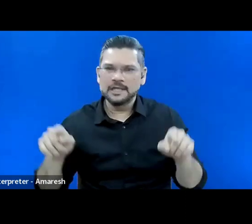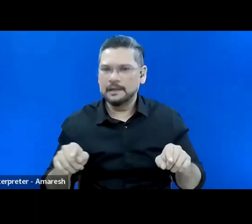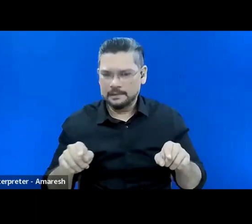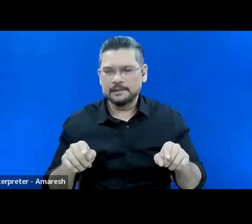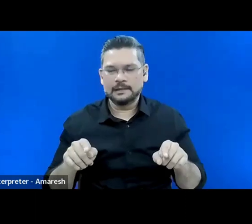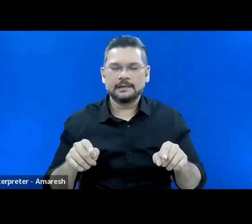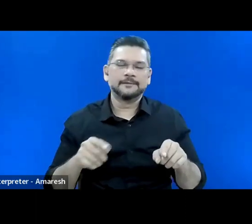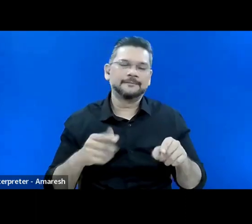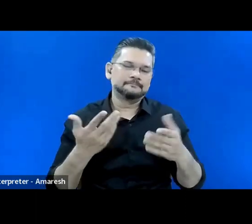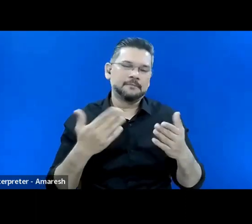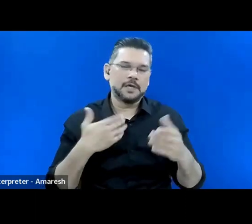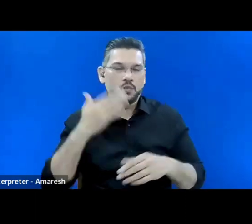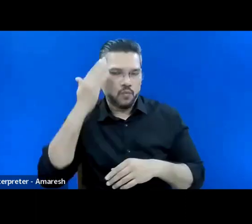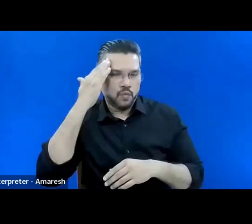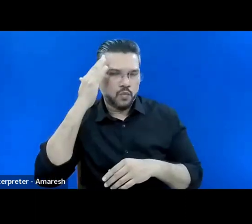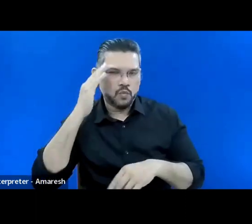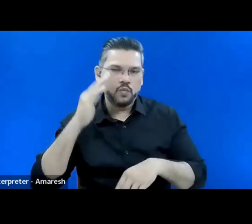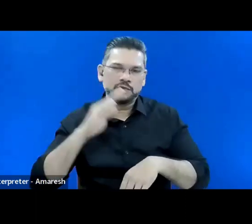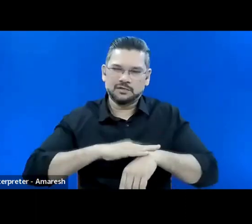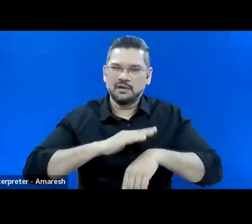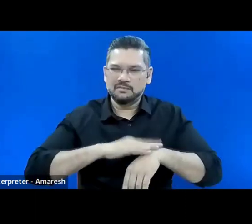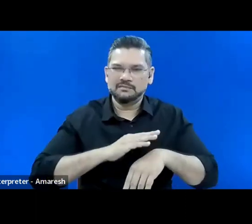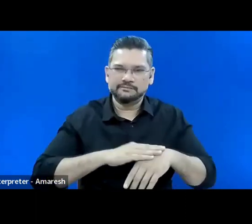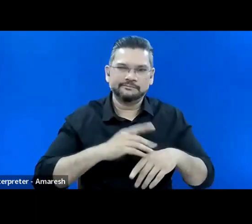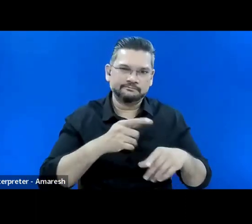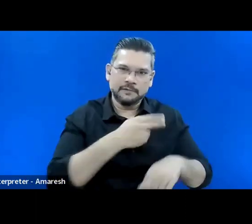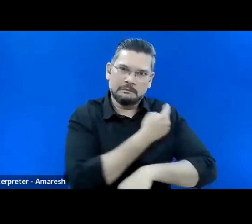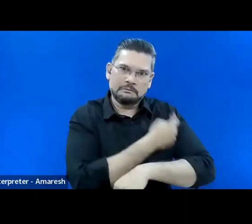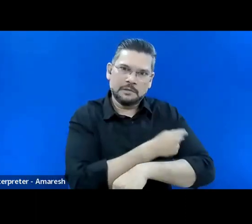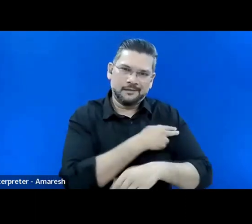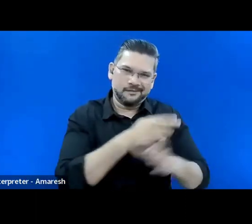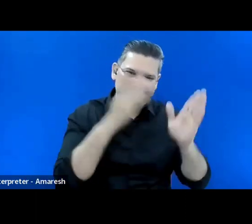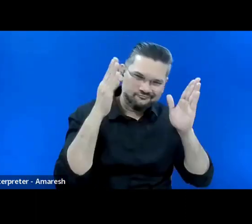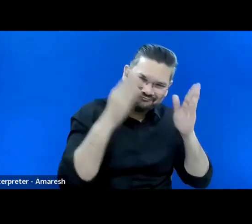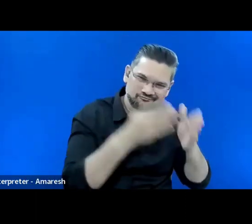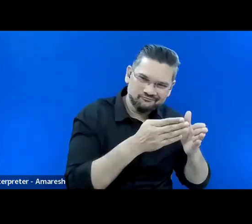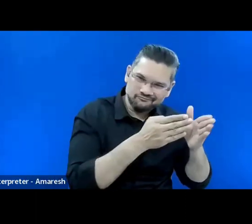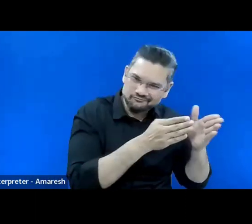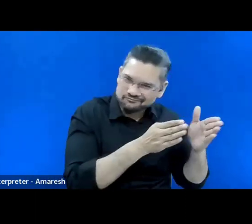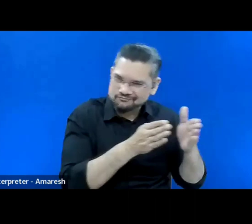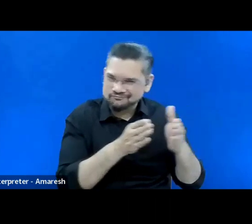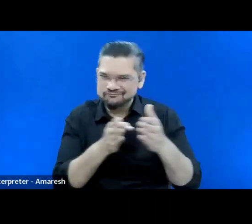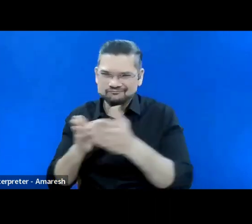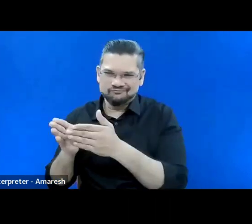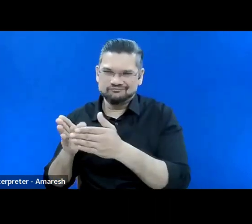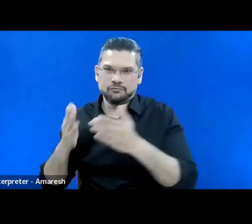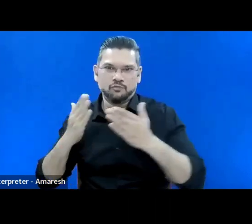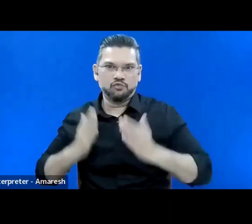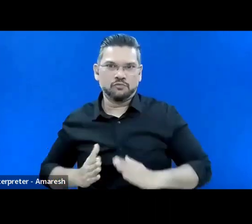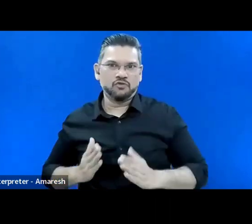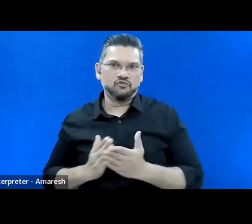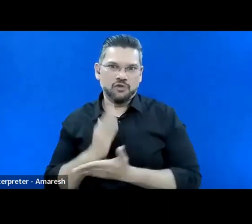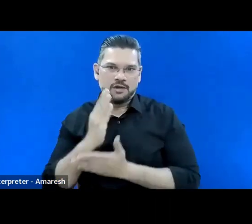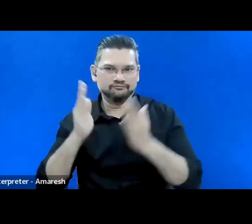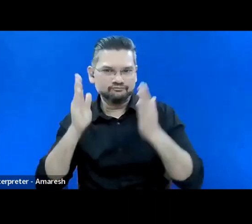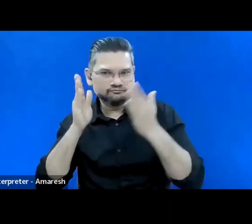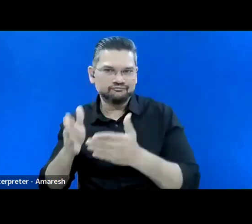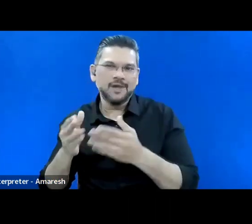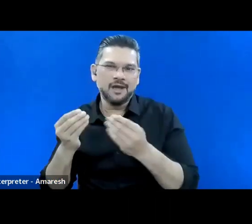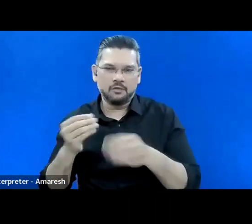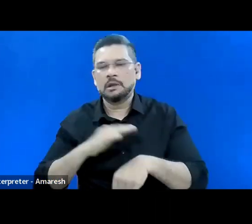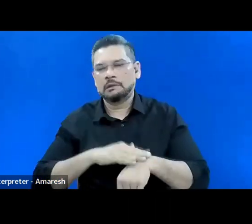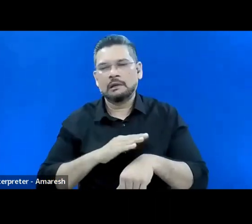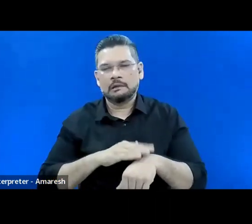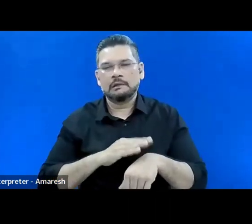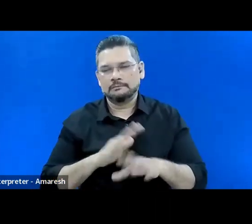from medical to medical model to human rights based model. But and then, you know, it pains me